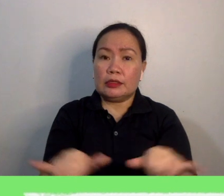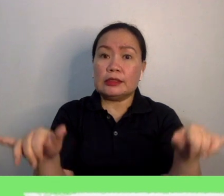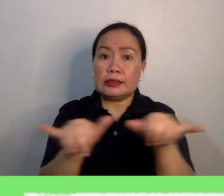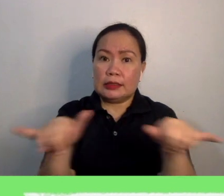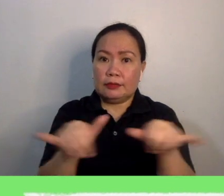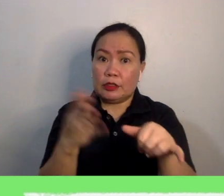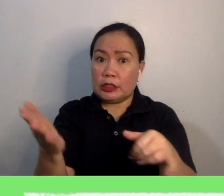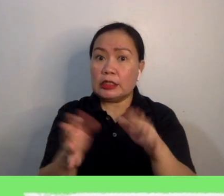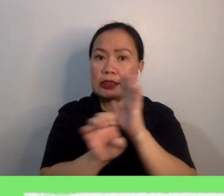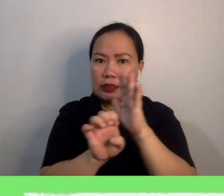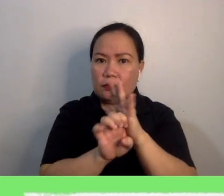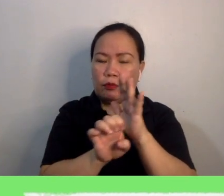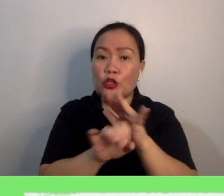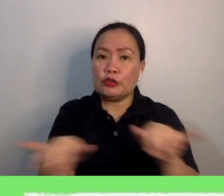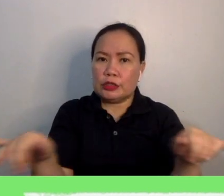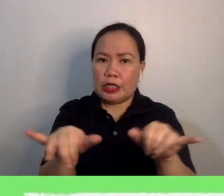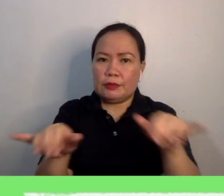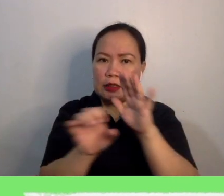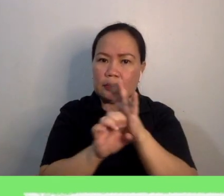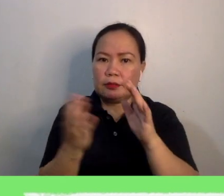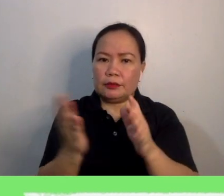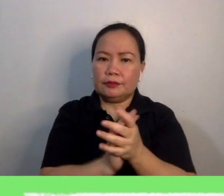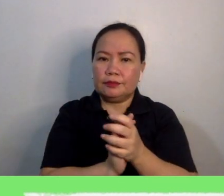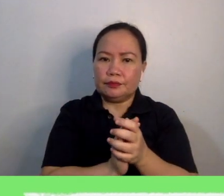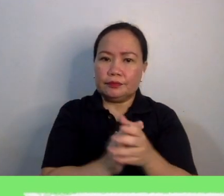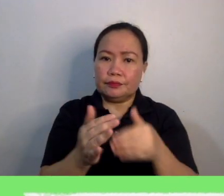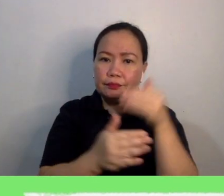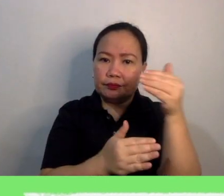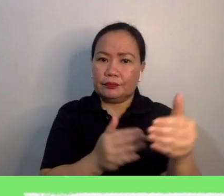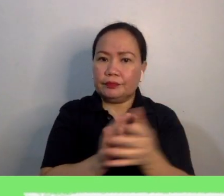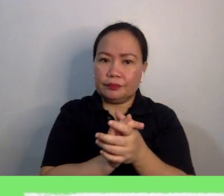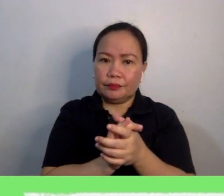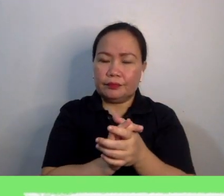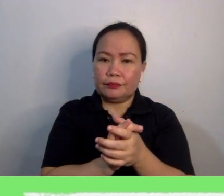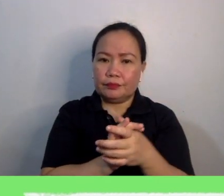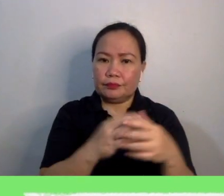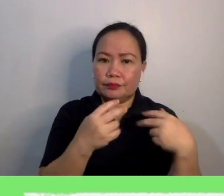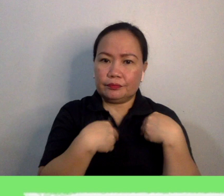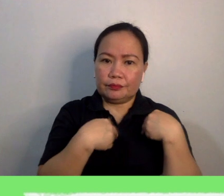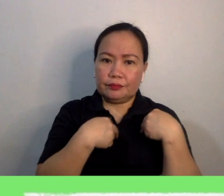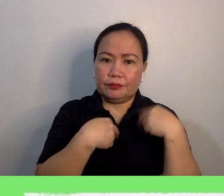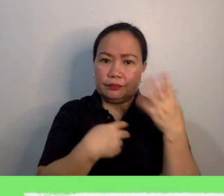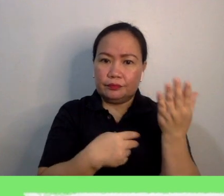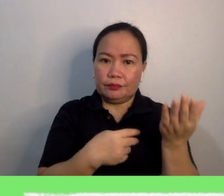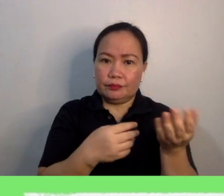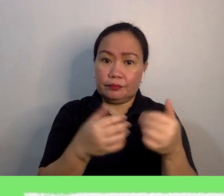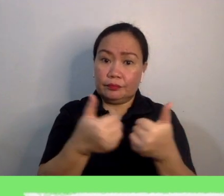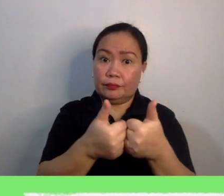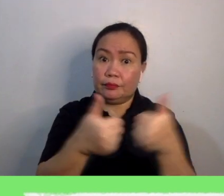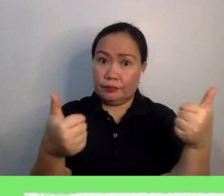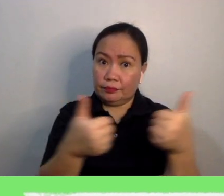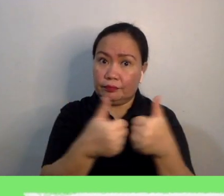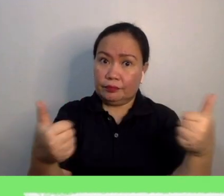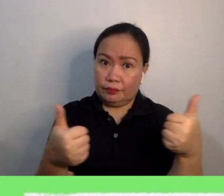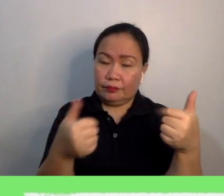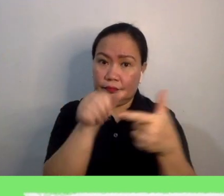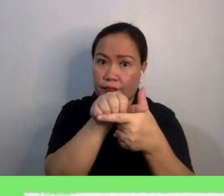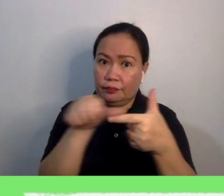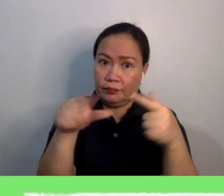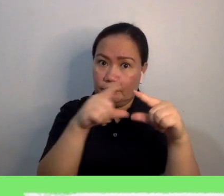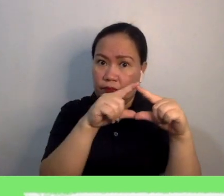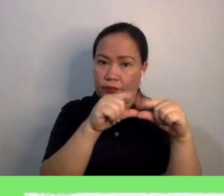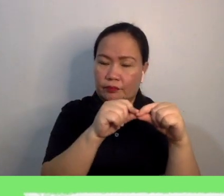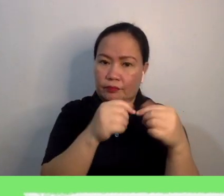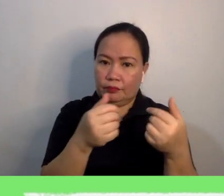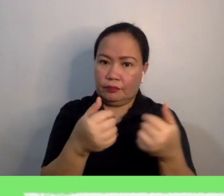same time adjacent pa. Okay? Next, so I have here, okay, another